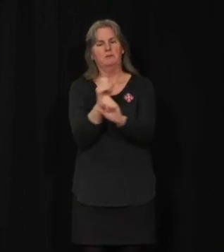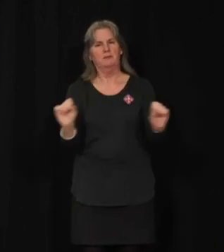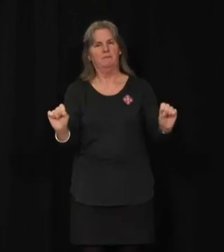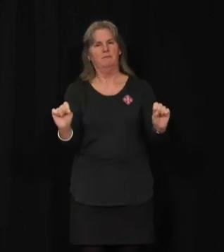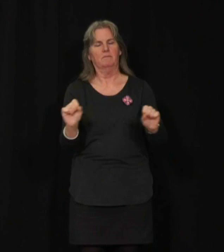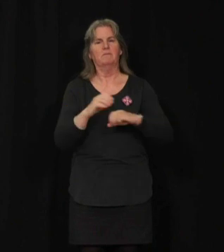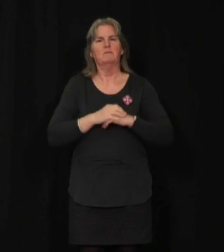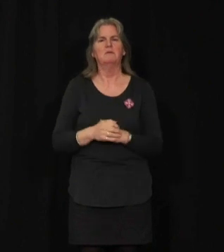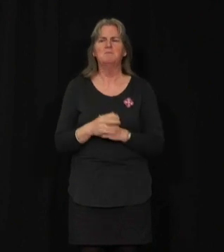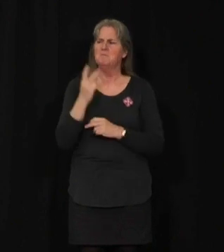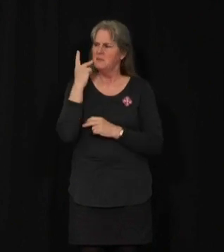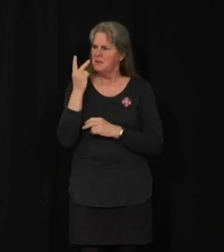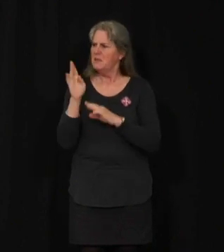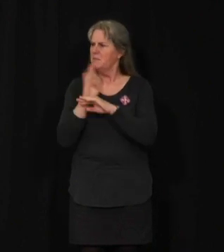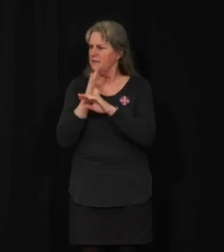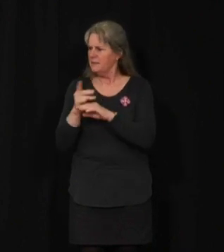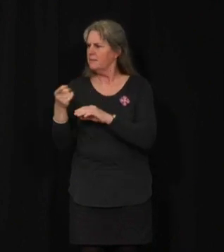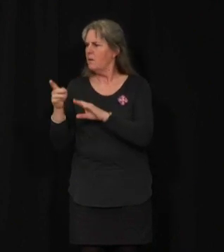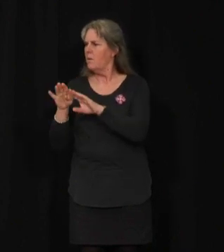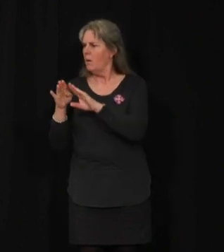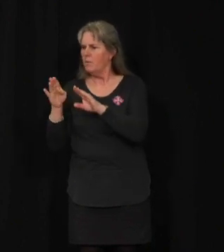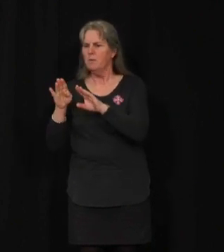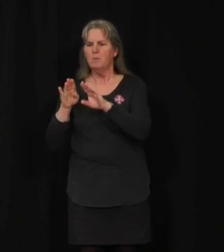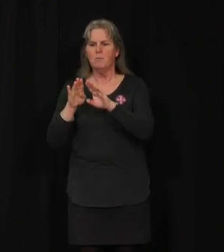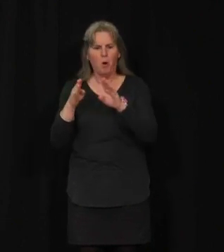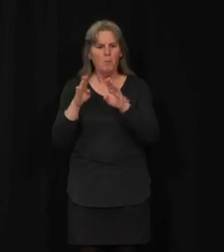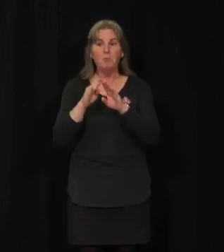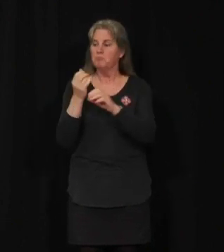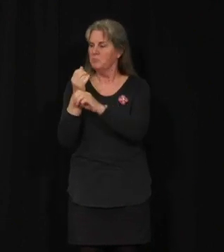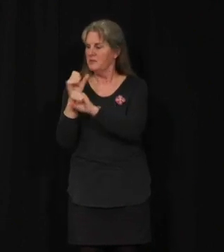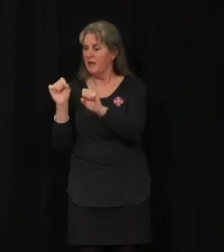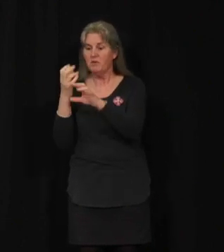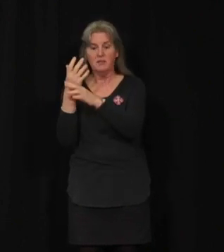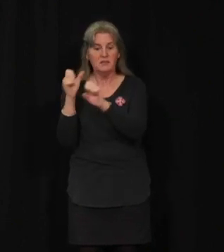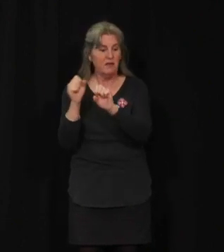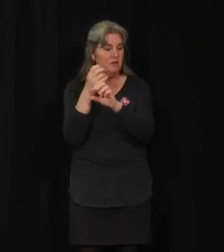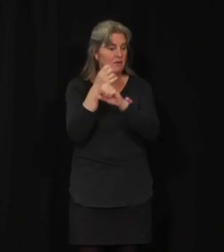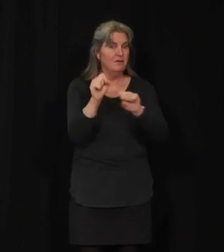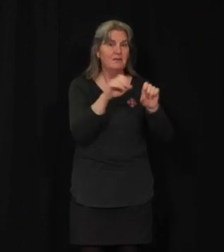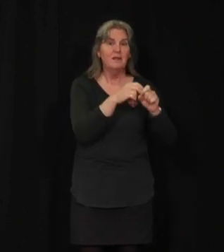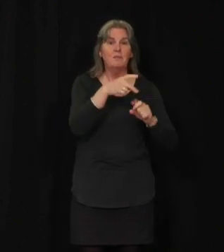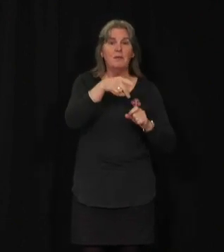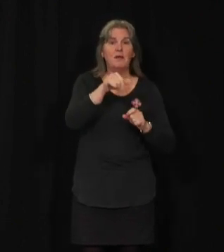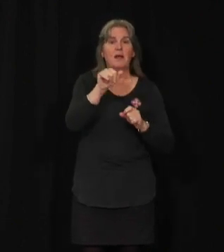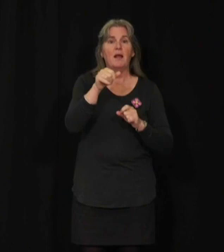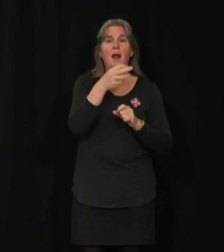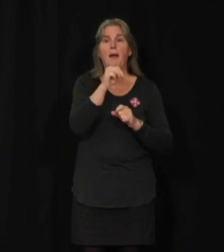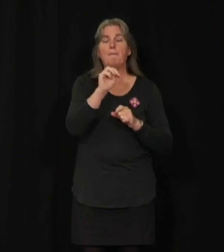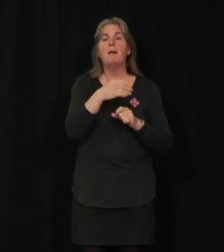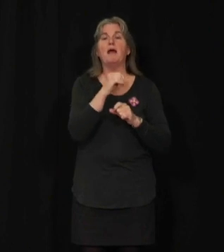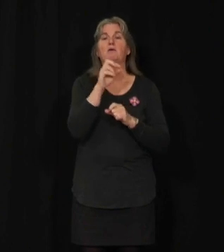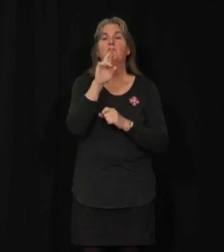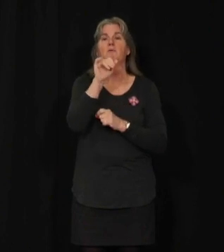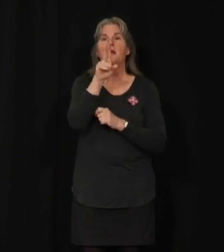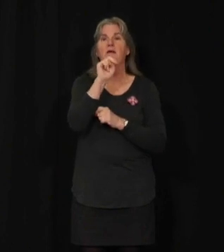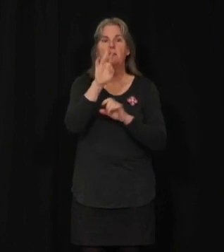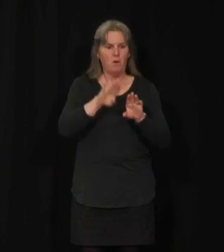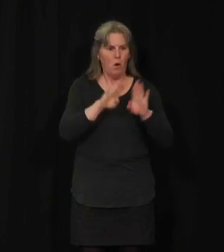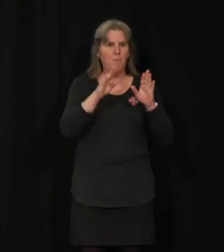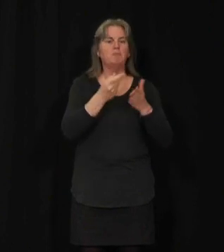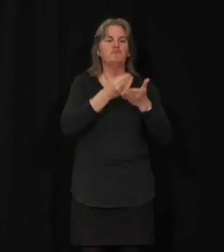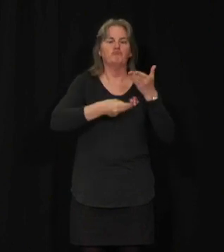seeing more and more businesses reopen safely. Places like P&M and Raven are once again